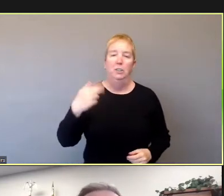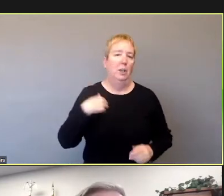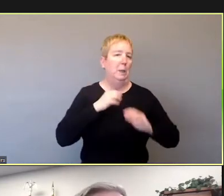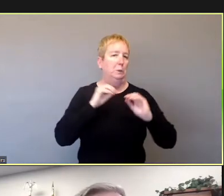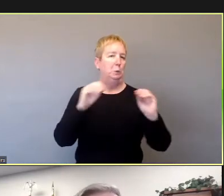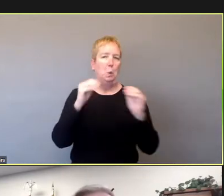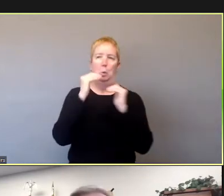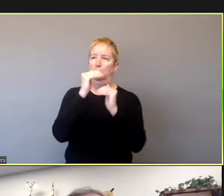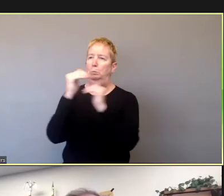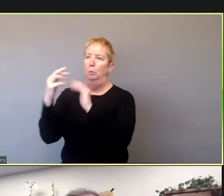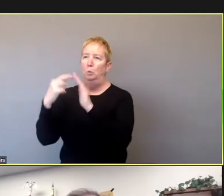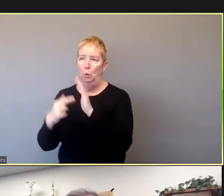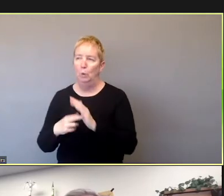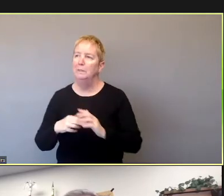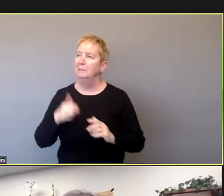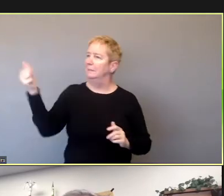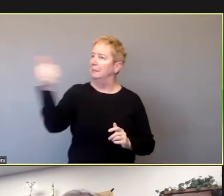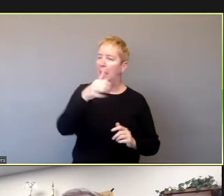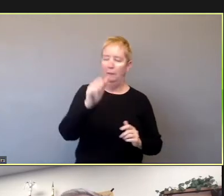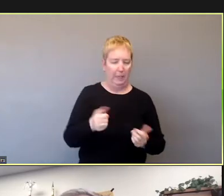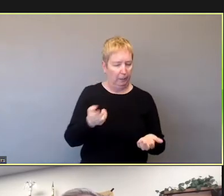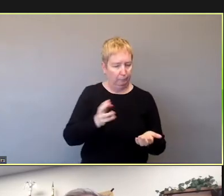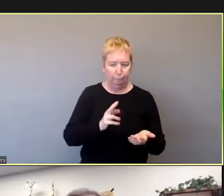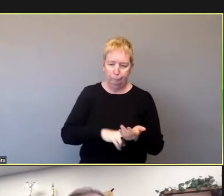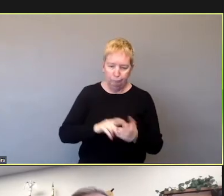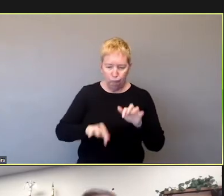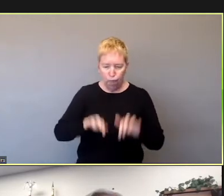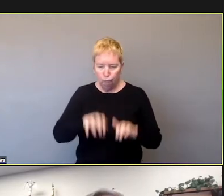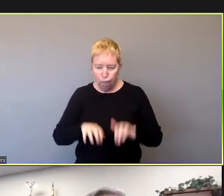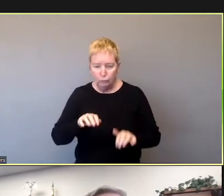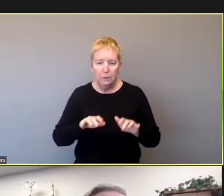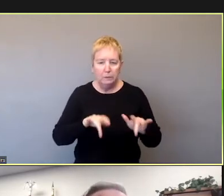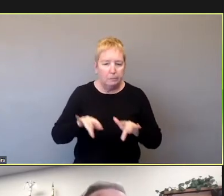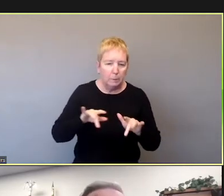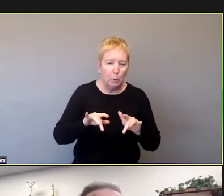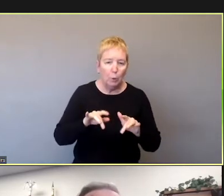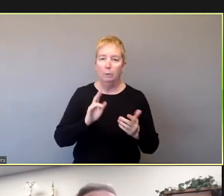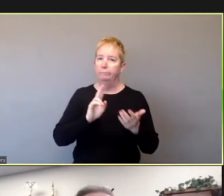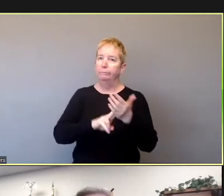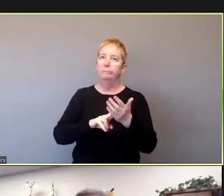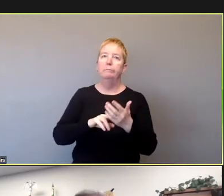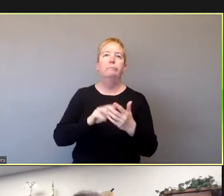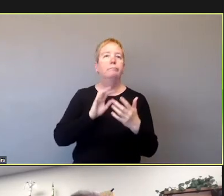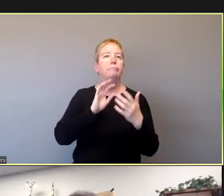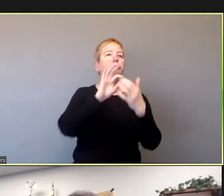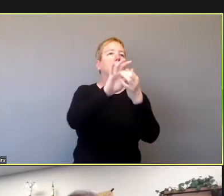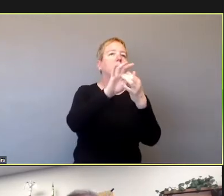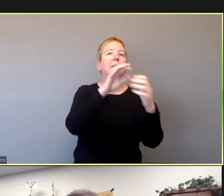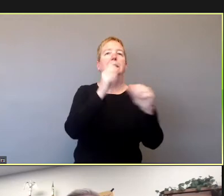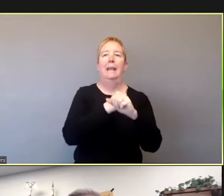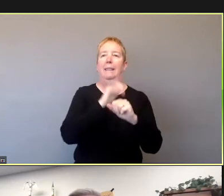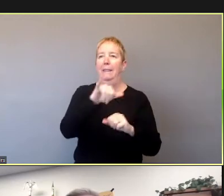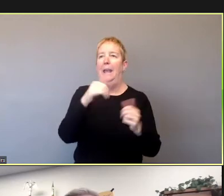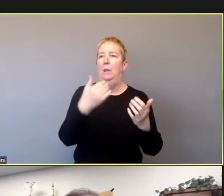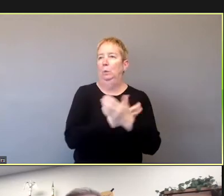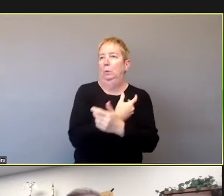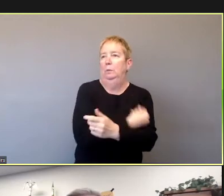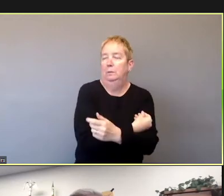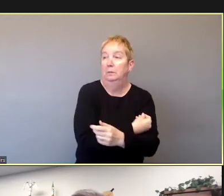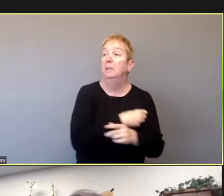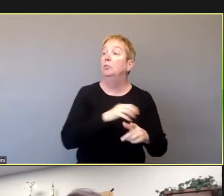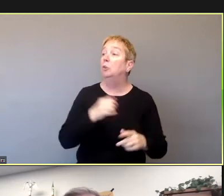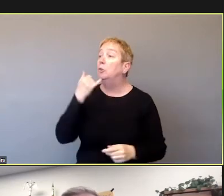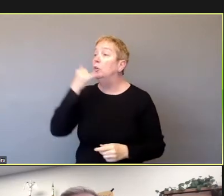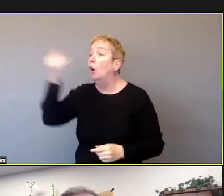for the vaccine. You can talk to your, your providers about whether they're providing it in the office. And if they aren't, you